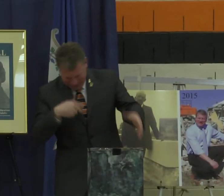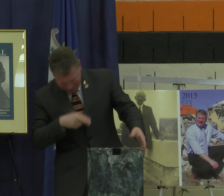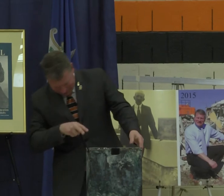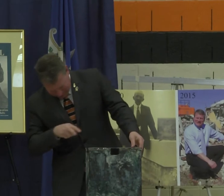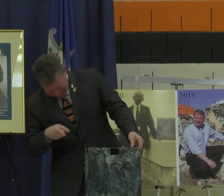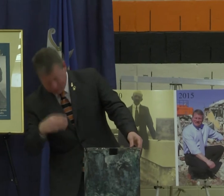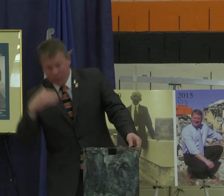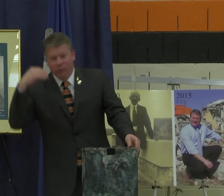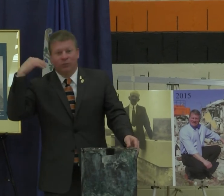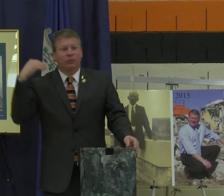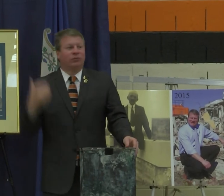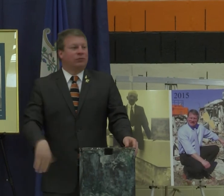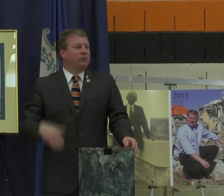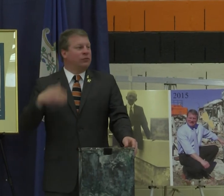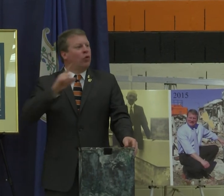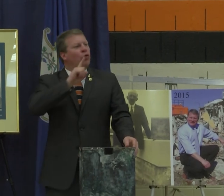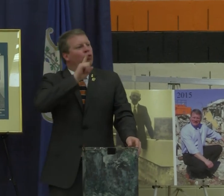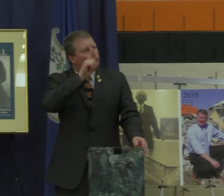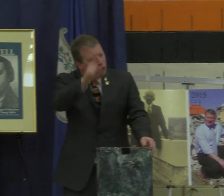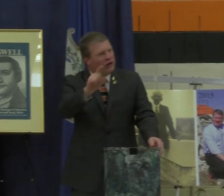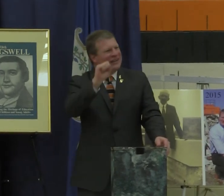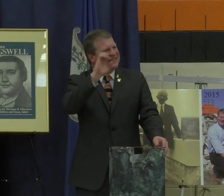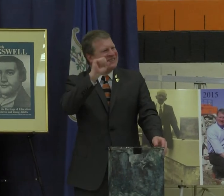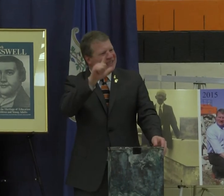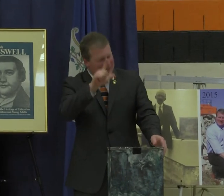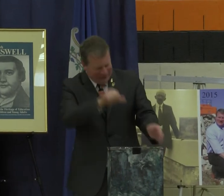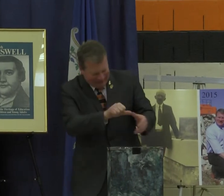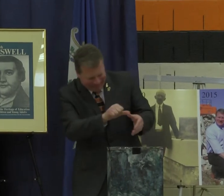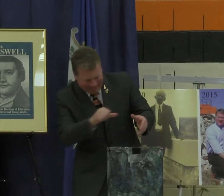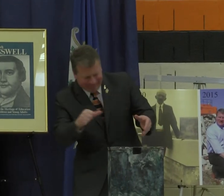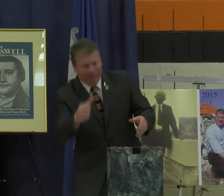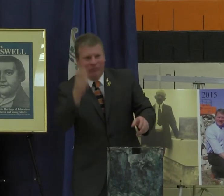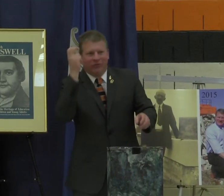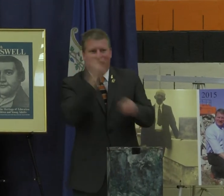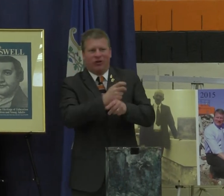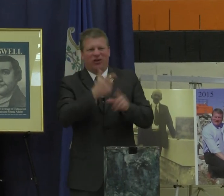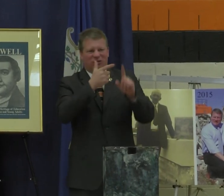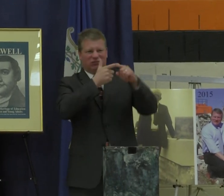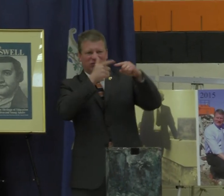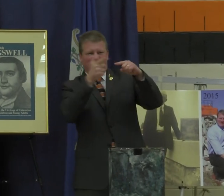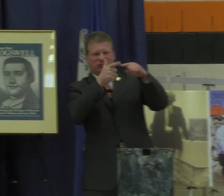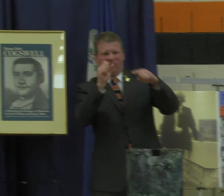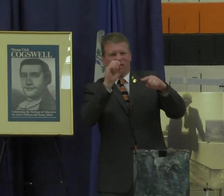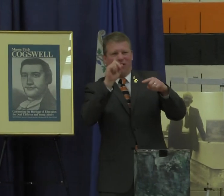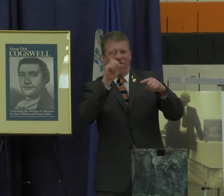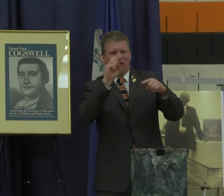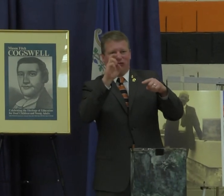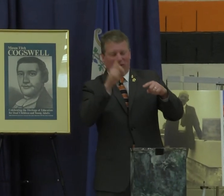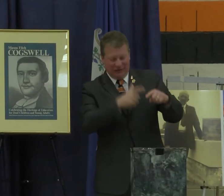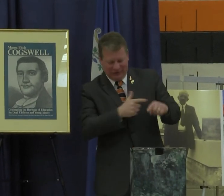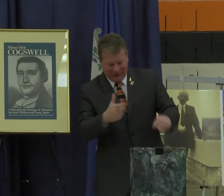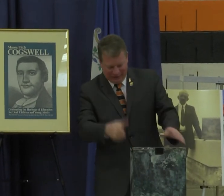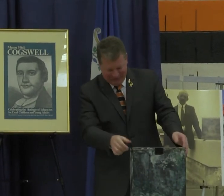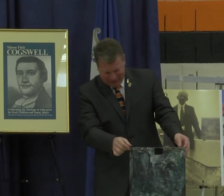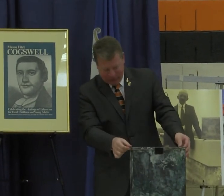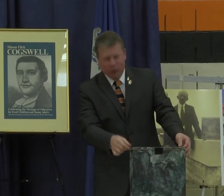When I first took a look at it, it was truly sealed. It was welded, soldered.